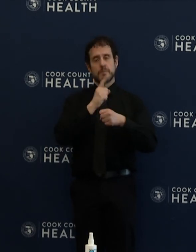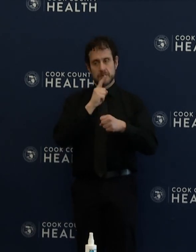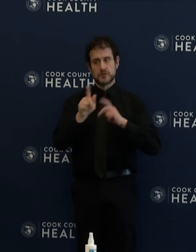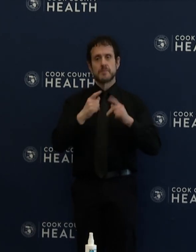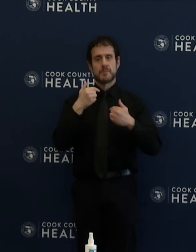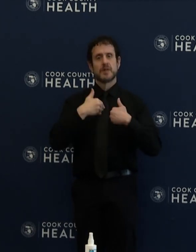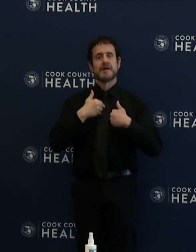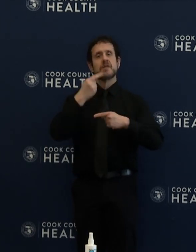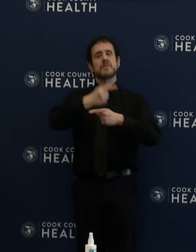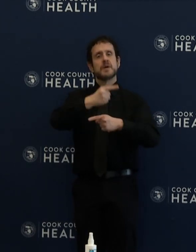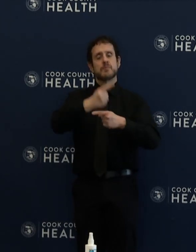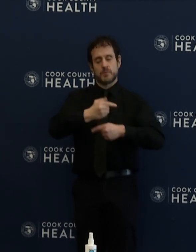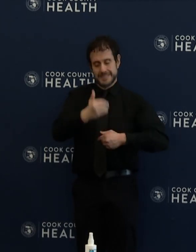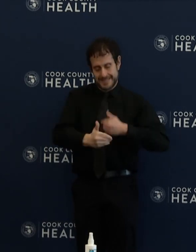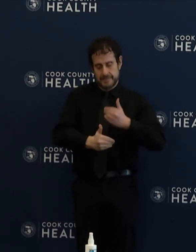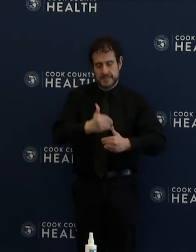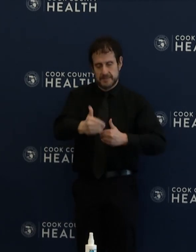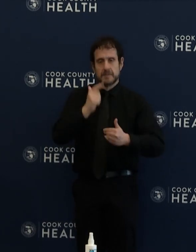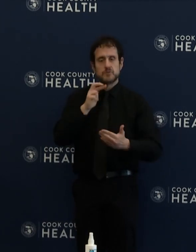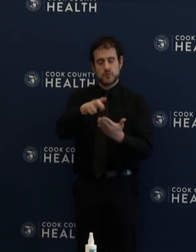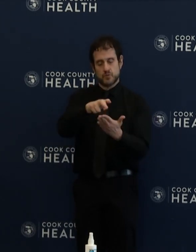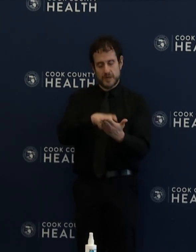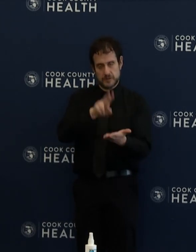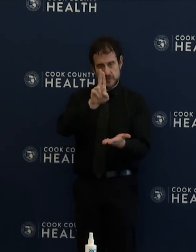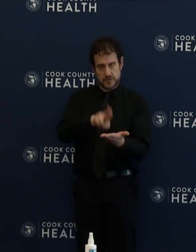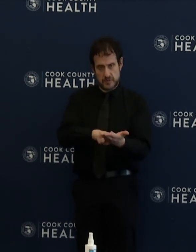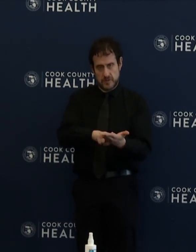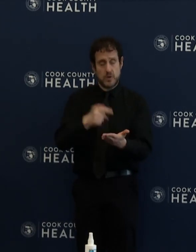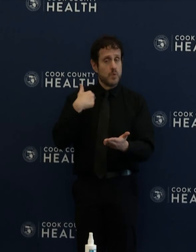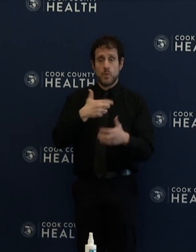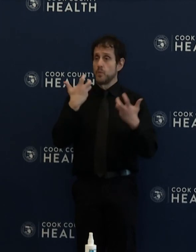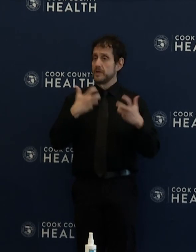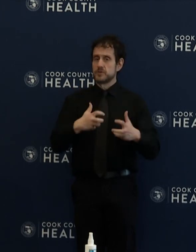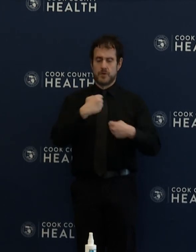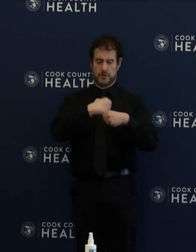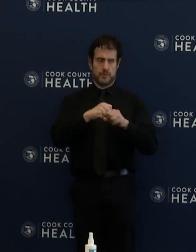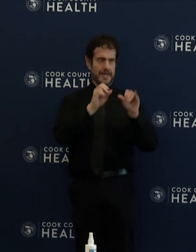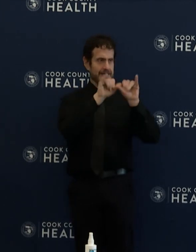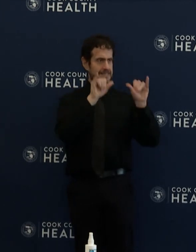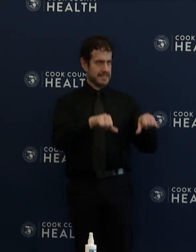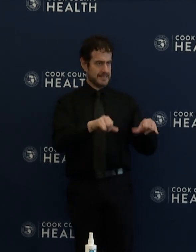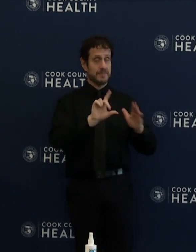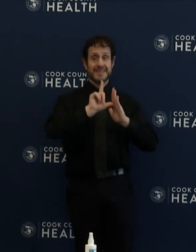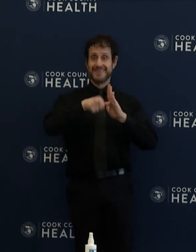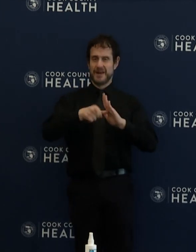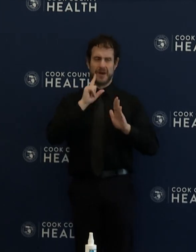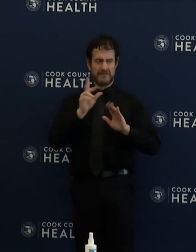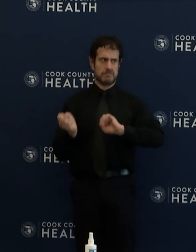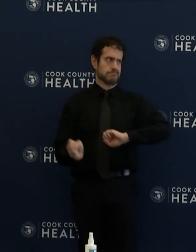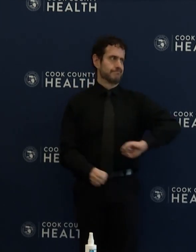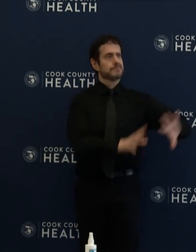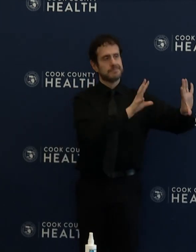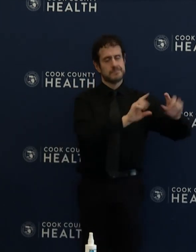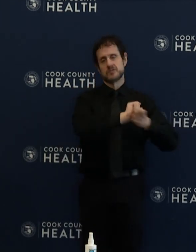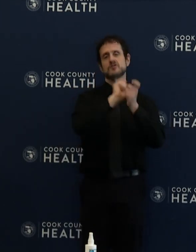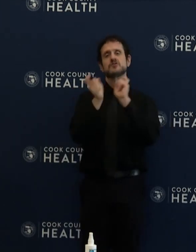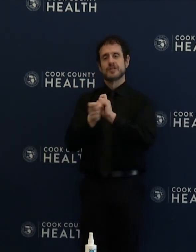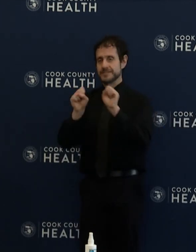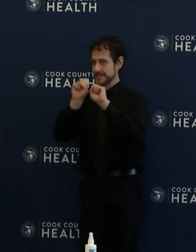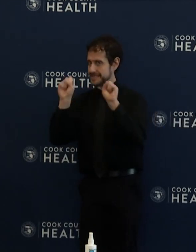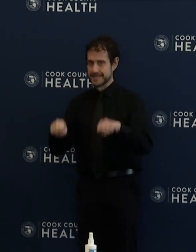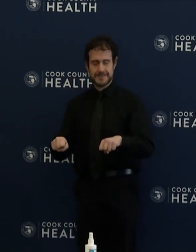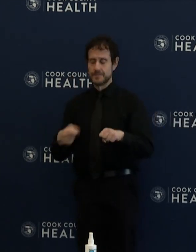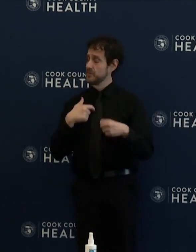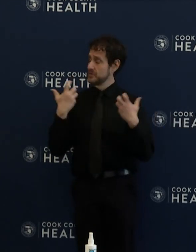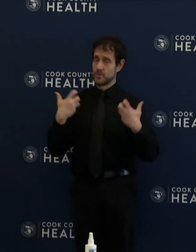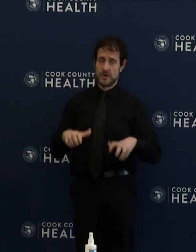So we are being very cognizant that we don't want to create systems that they will then have to require duplicative work or create a campaign where someone feels they